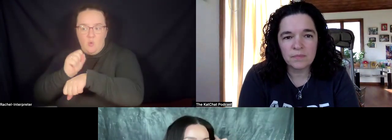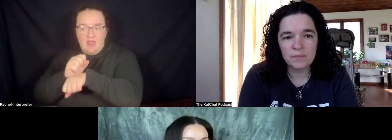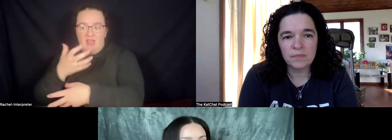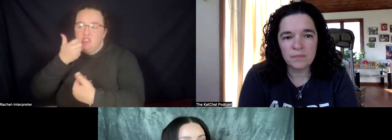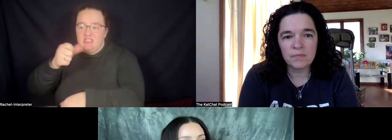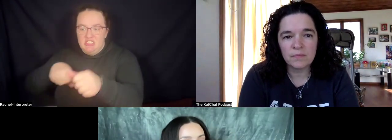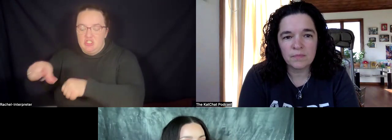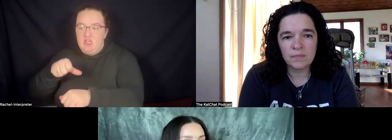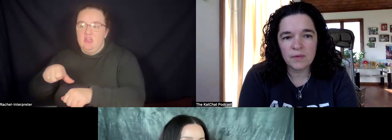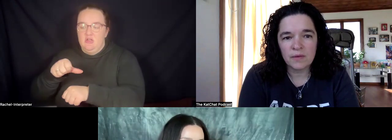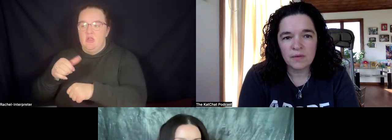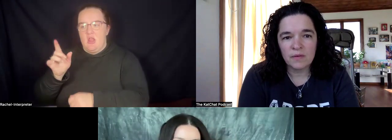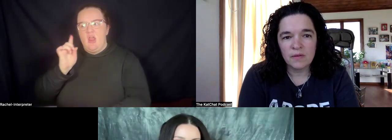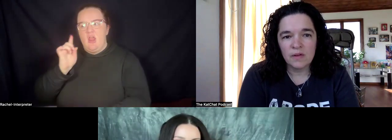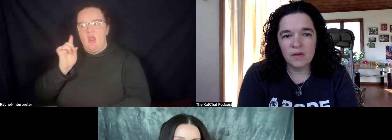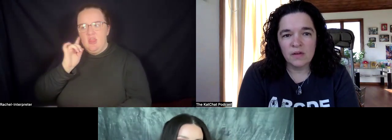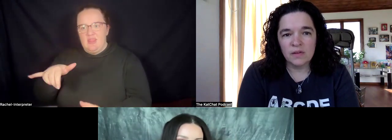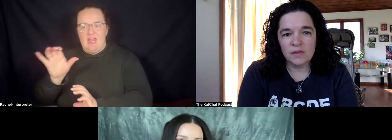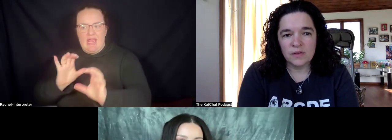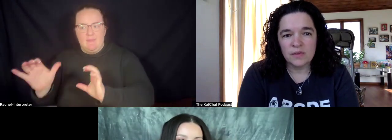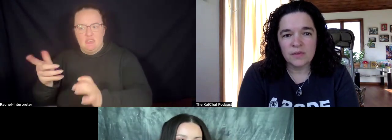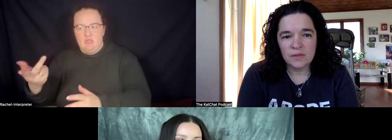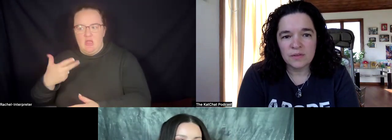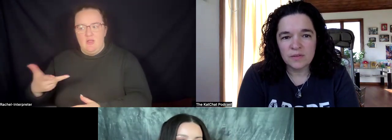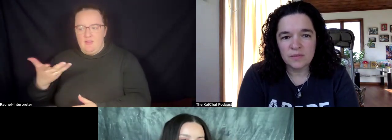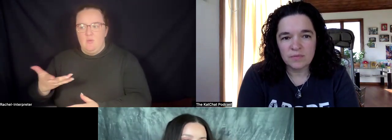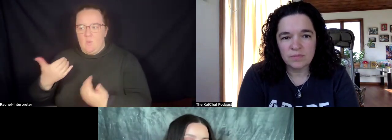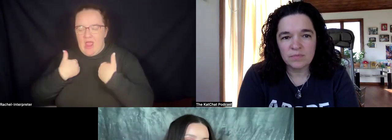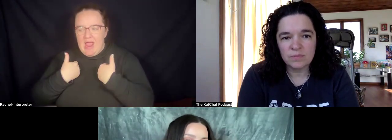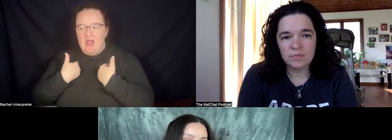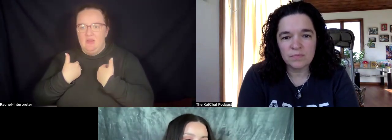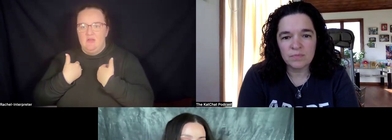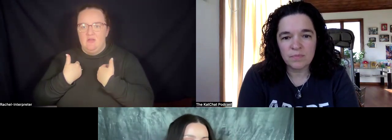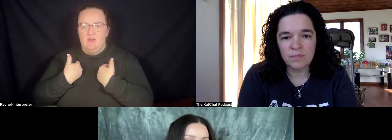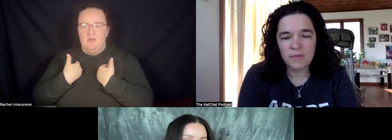the work. And I think that chemistry that we had as